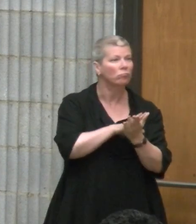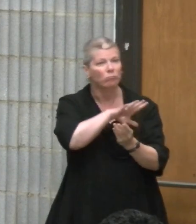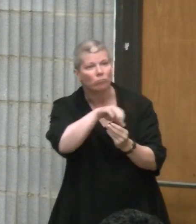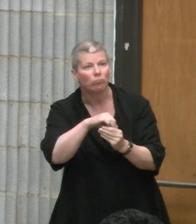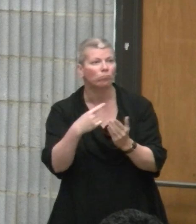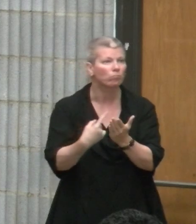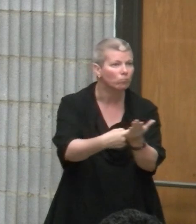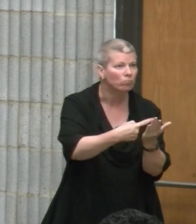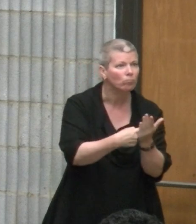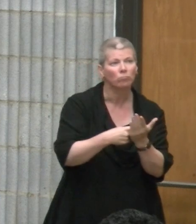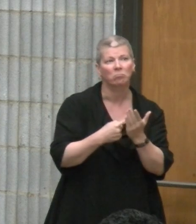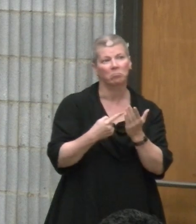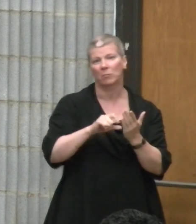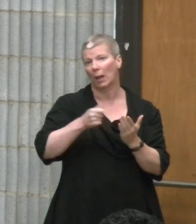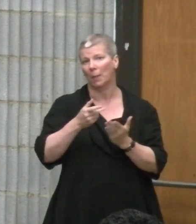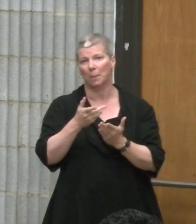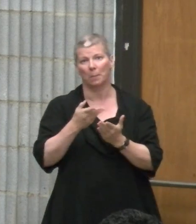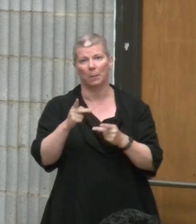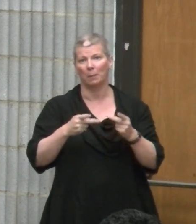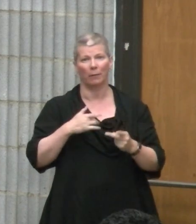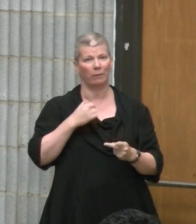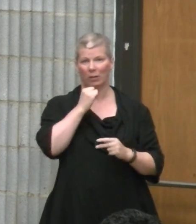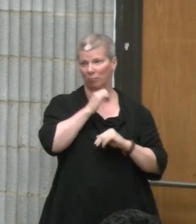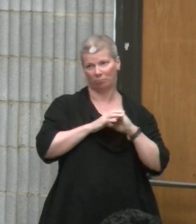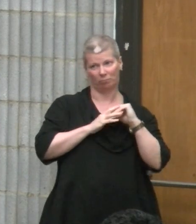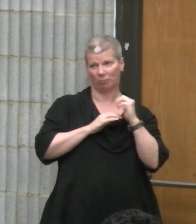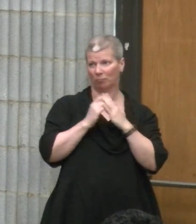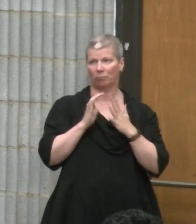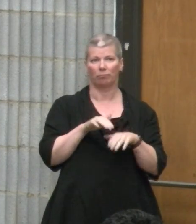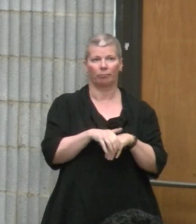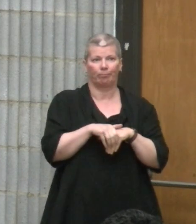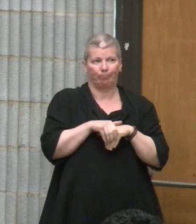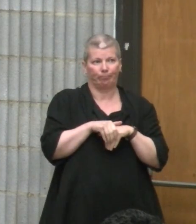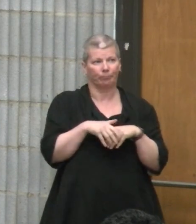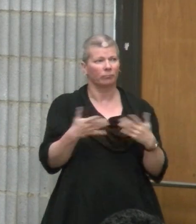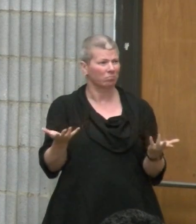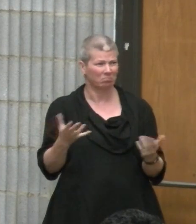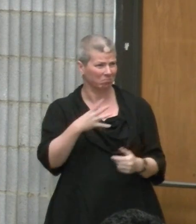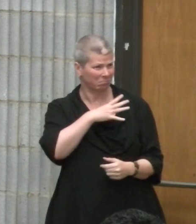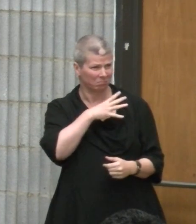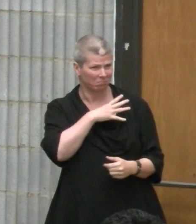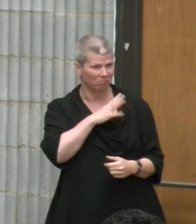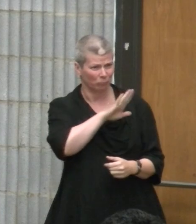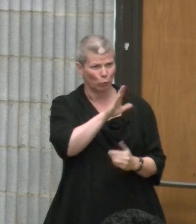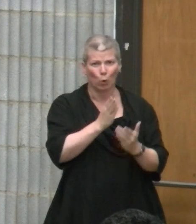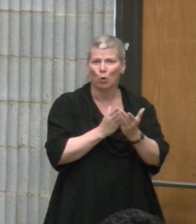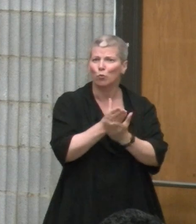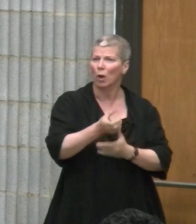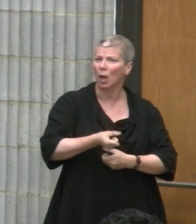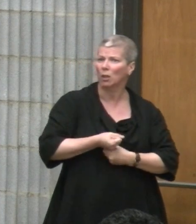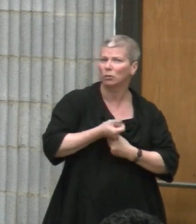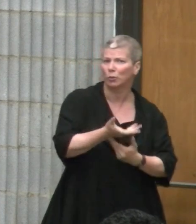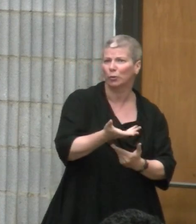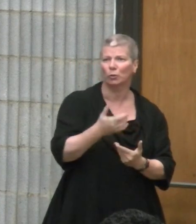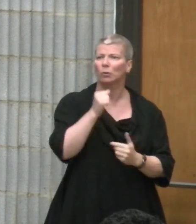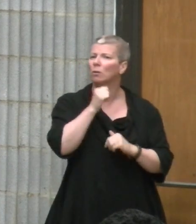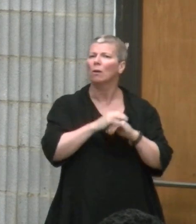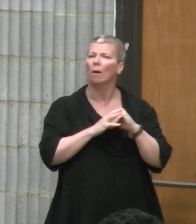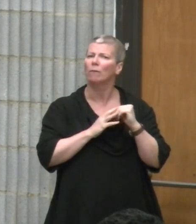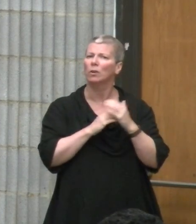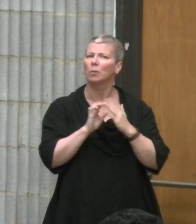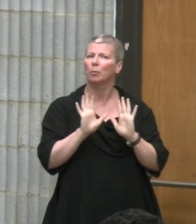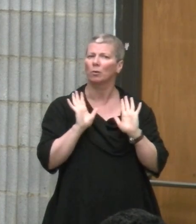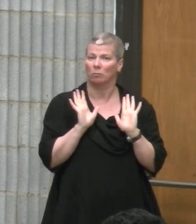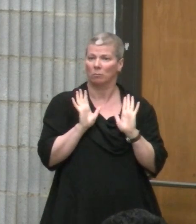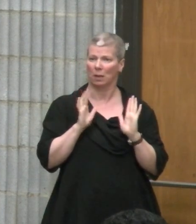not feel comfortable in certain situations, and that's totally okay. If something doesn't feel right to you, you have the right to express discomfort. You may not be the only